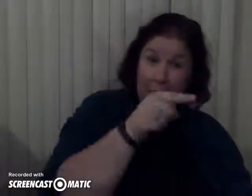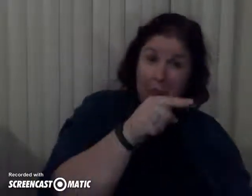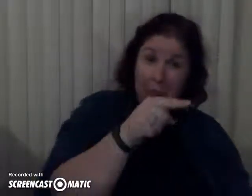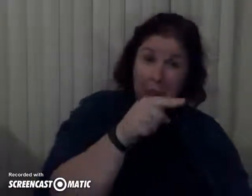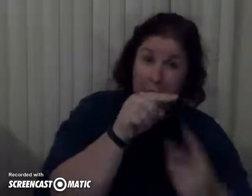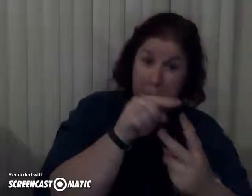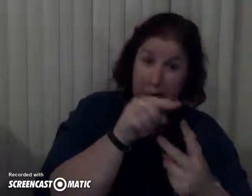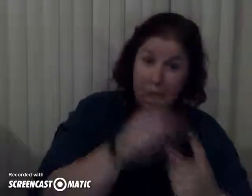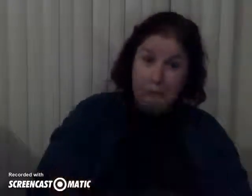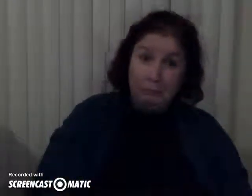darkrooms?